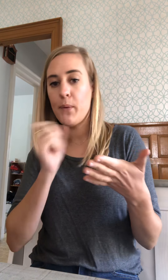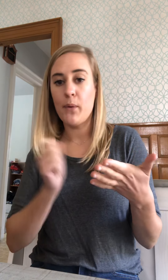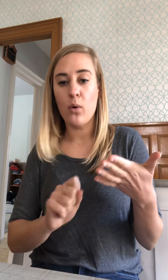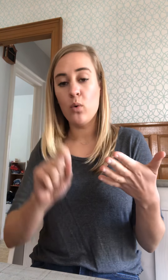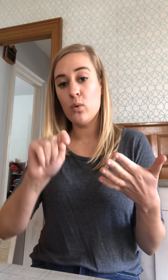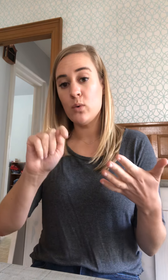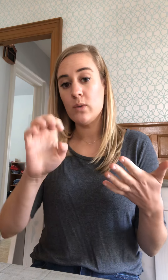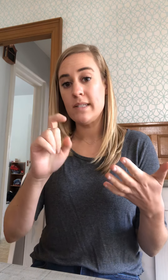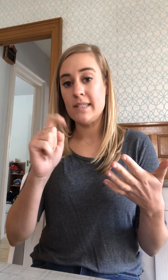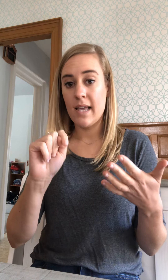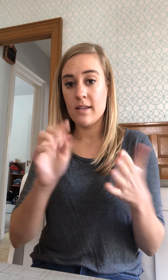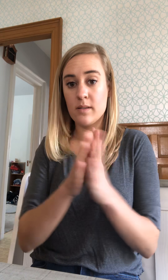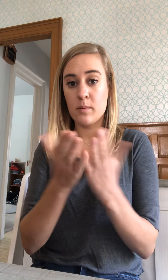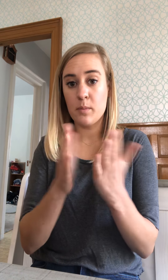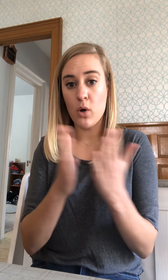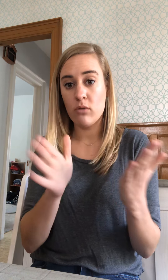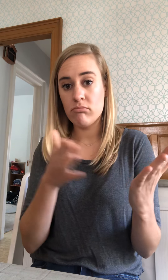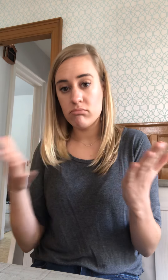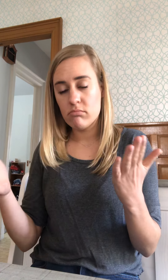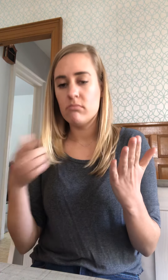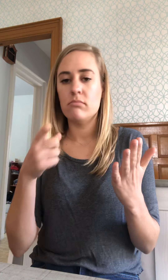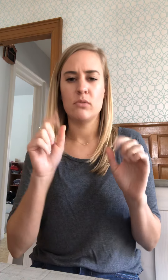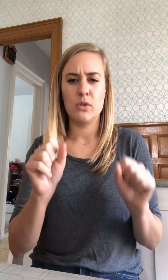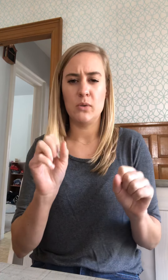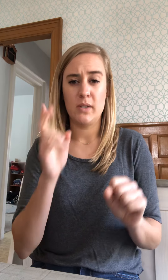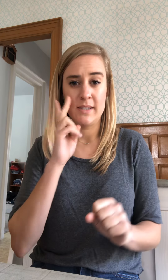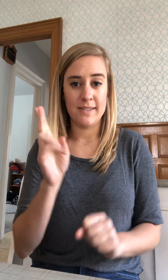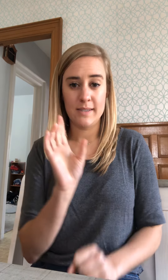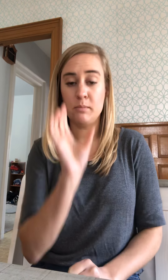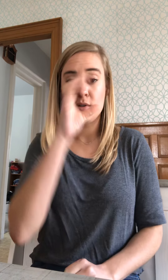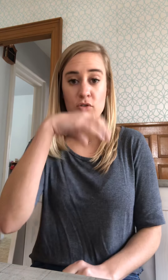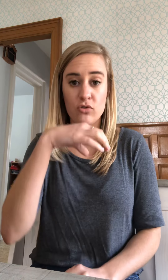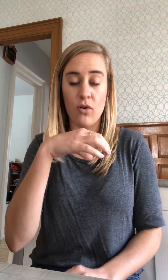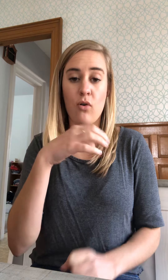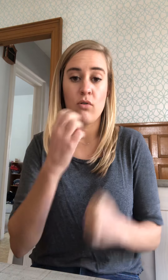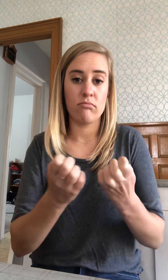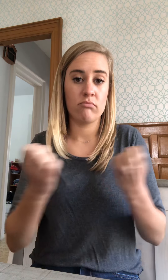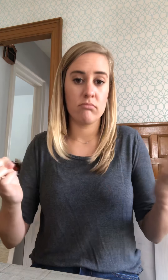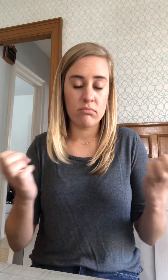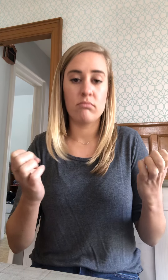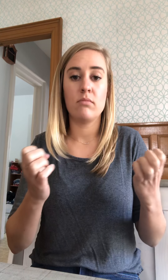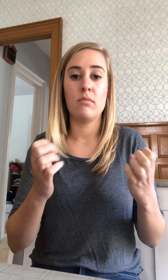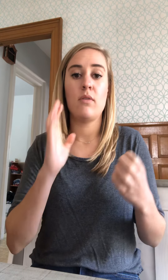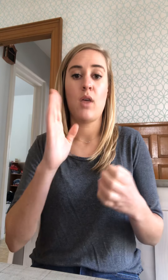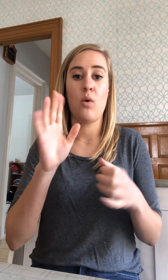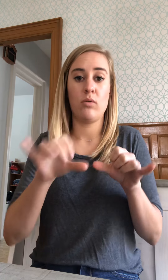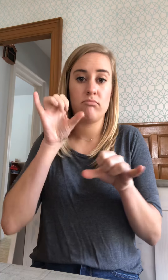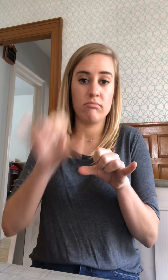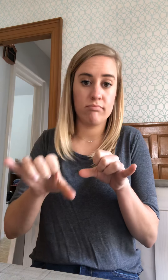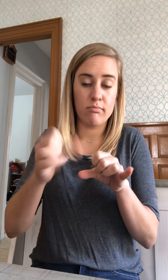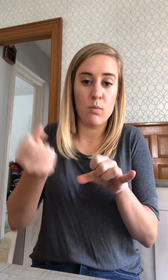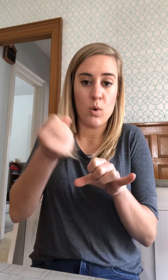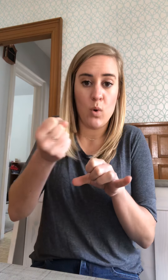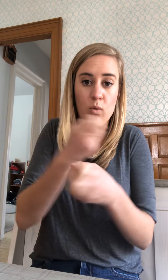bizarre gadgets that were used to hold bones in position while they heal. Commonly still,